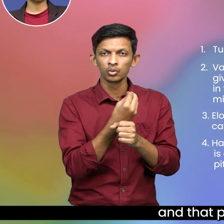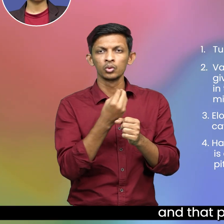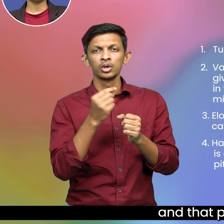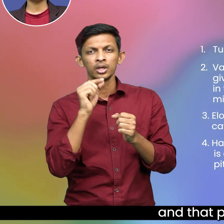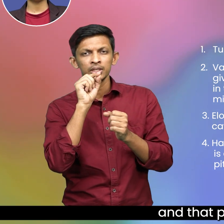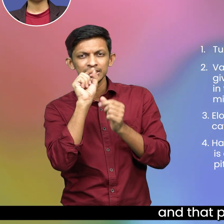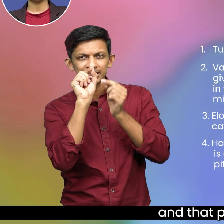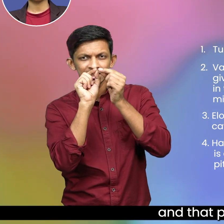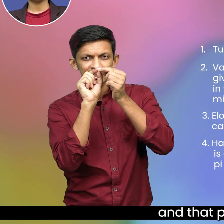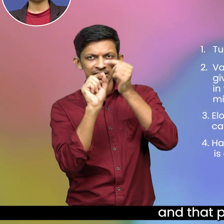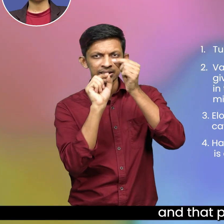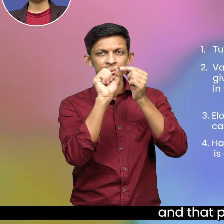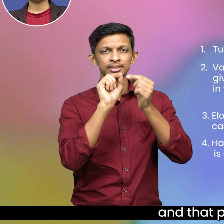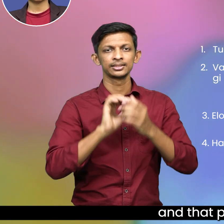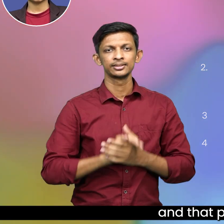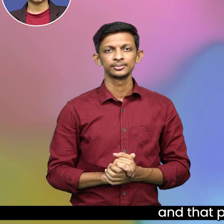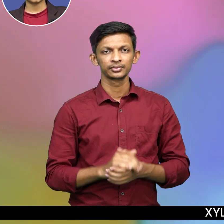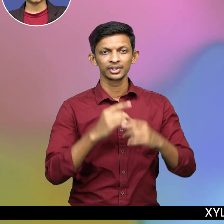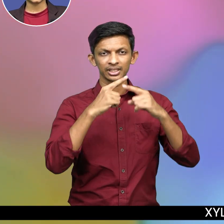pits.